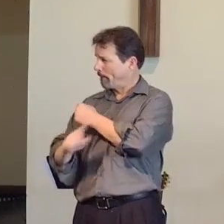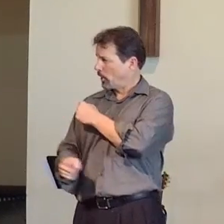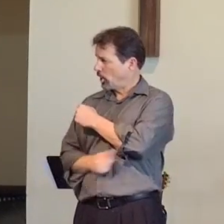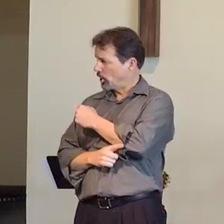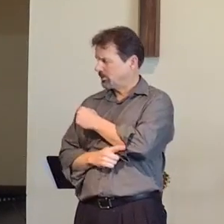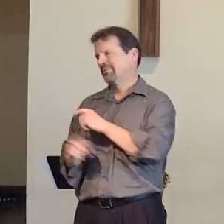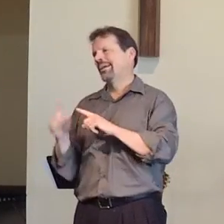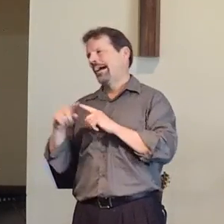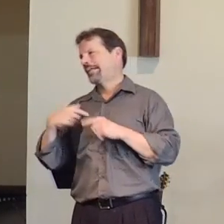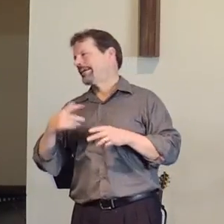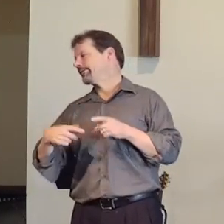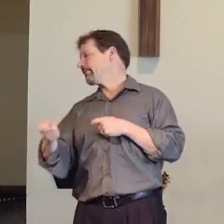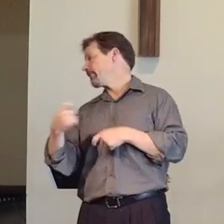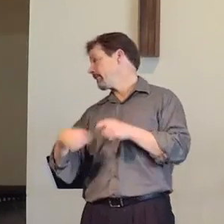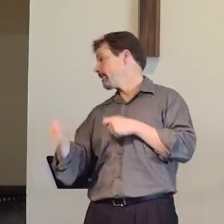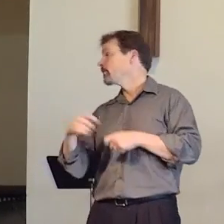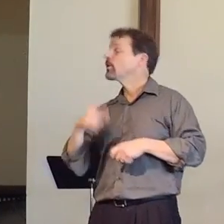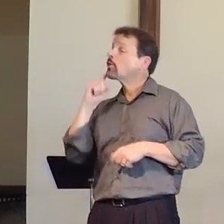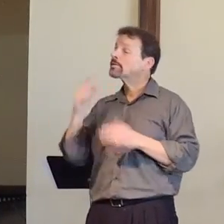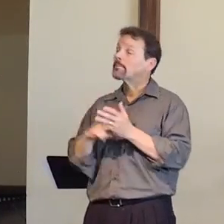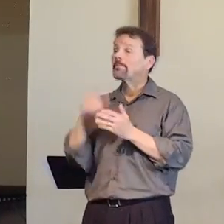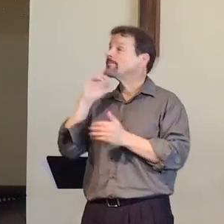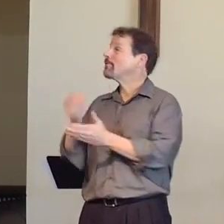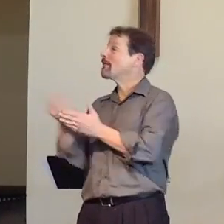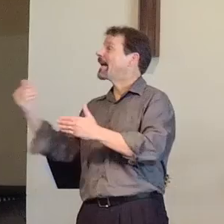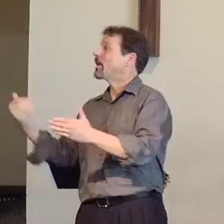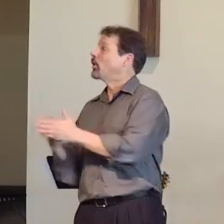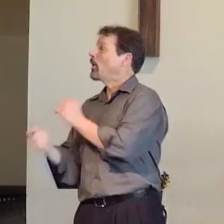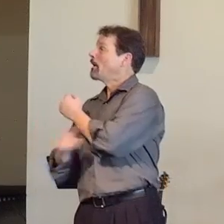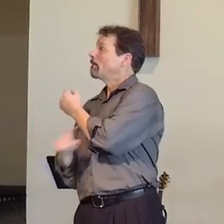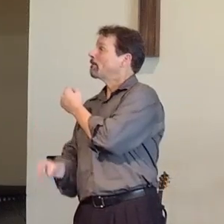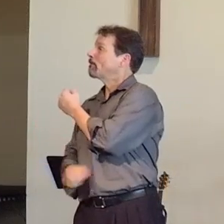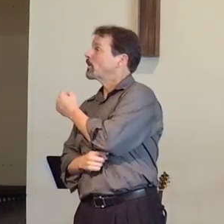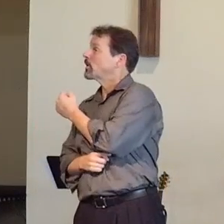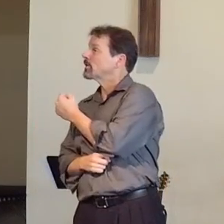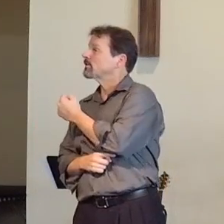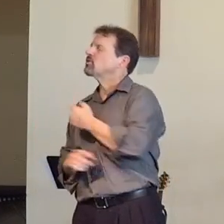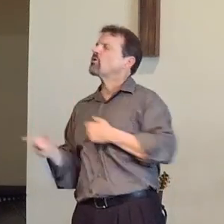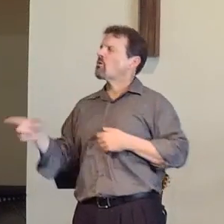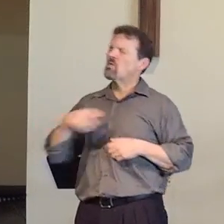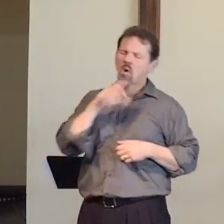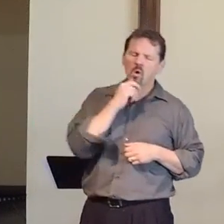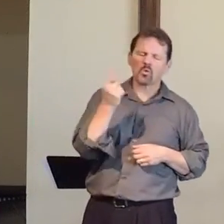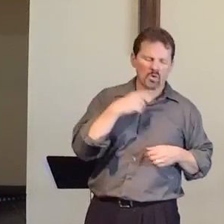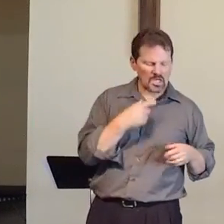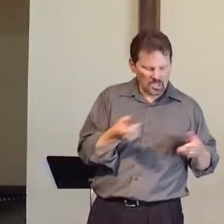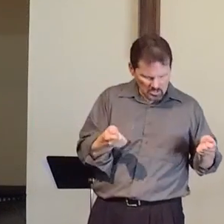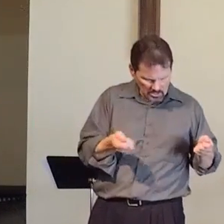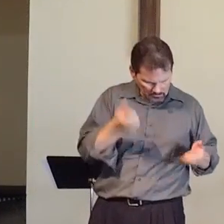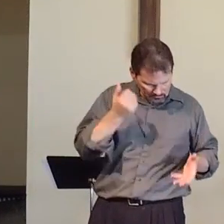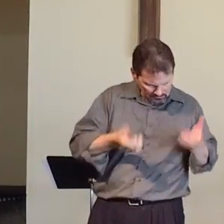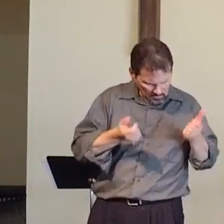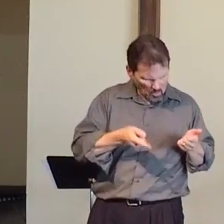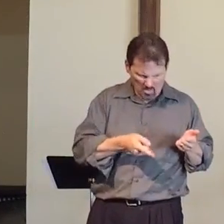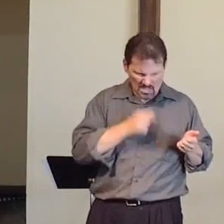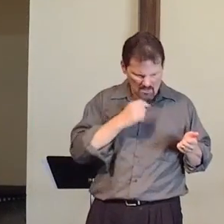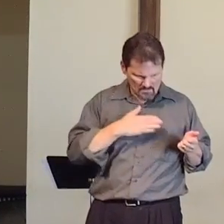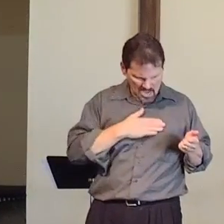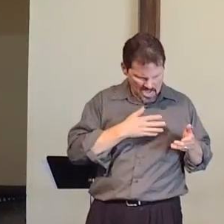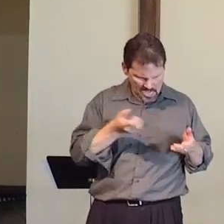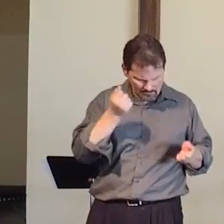new purse, you sort of go through the old one and you route through everything you have, and like, where'd this come from, and who put this in there, and this is not mine. And